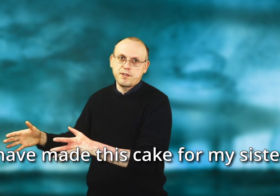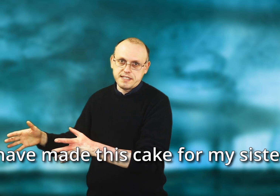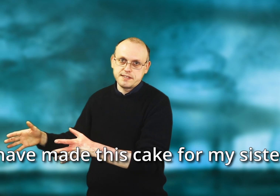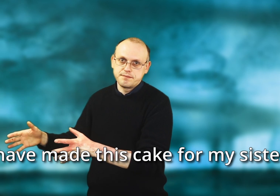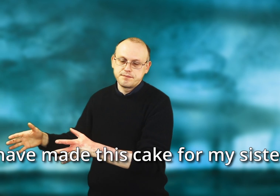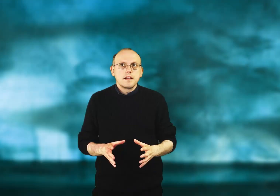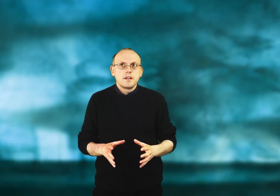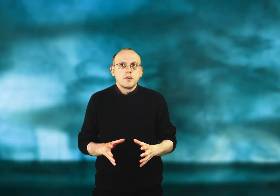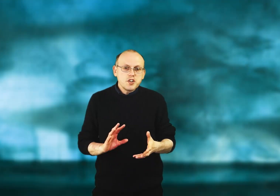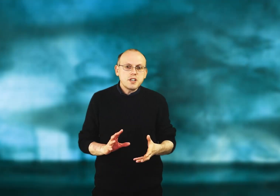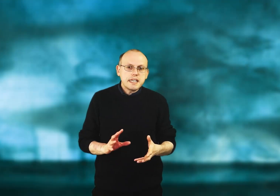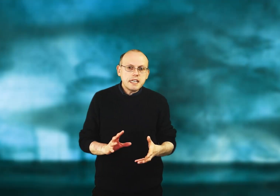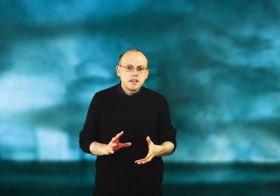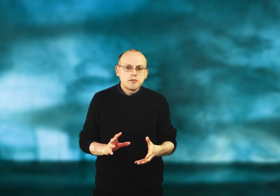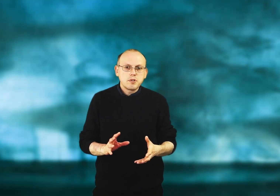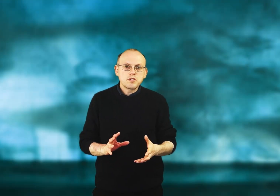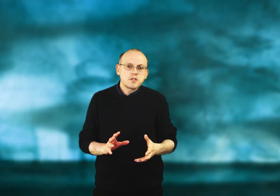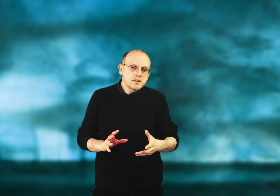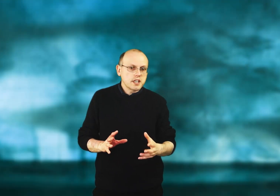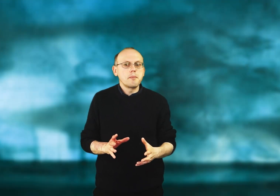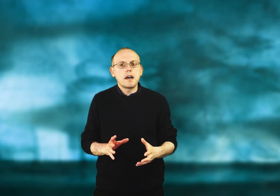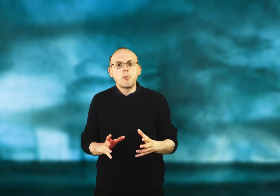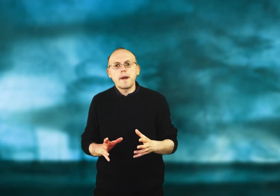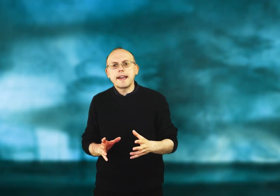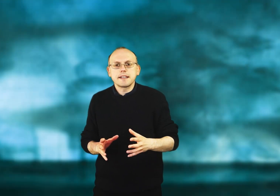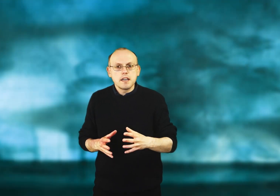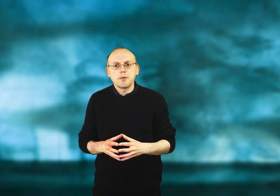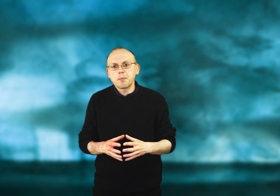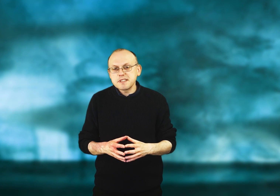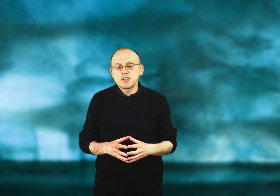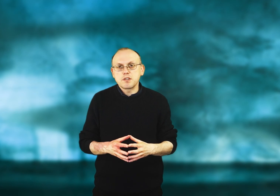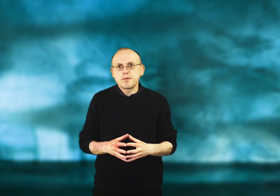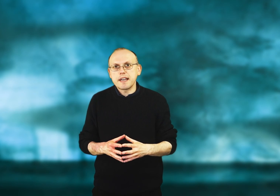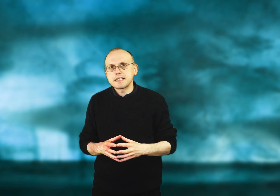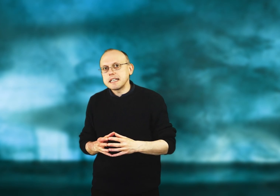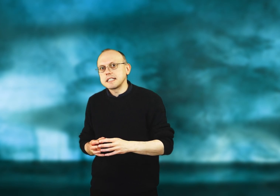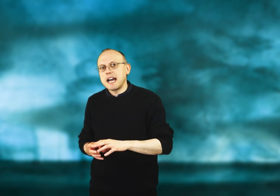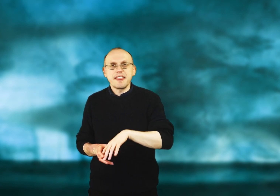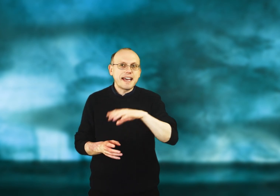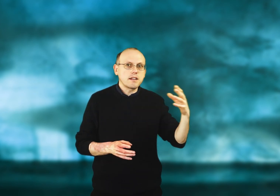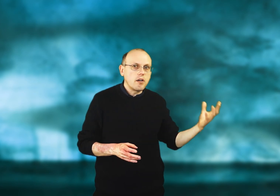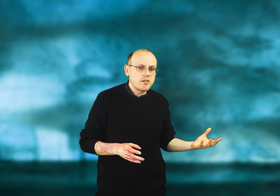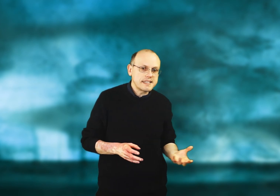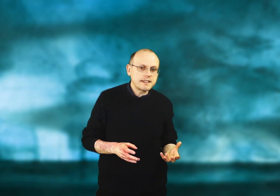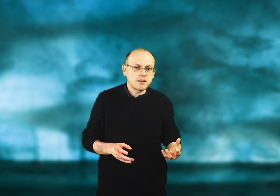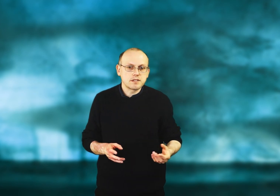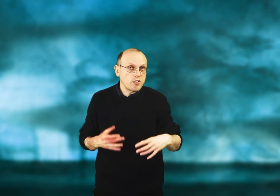phrase. Usually, we don't use a comma when the prepositional phrase is at the end of the sentence or in the middle